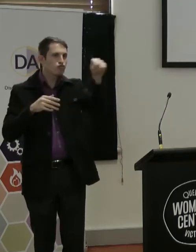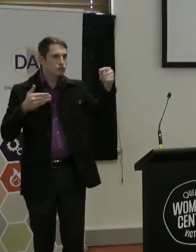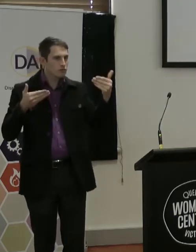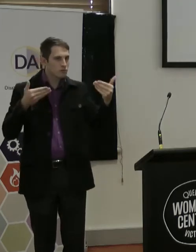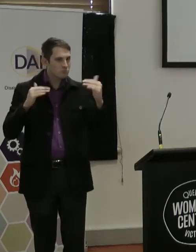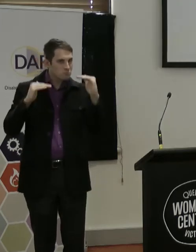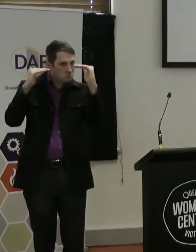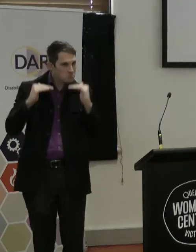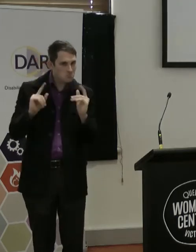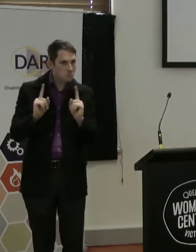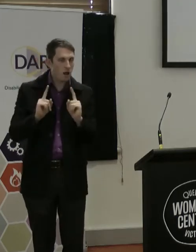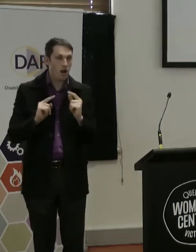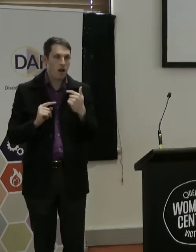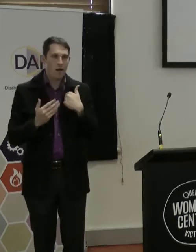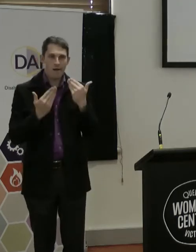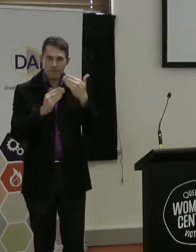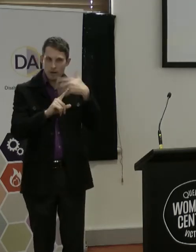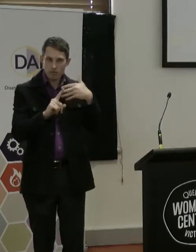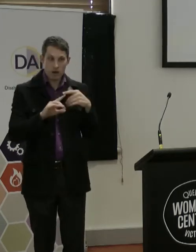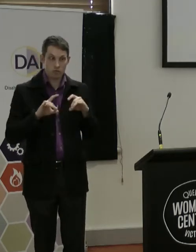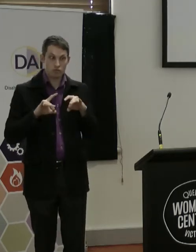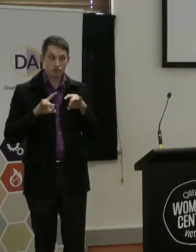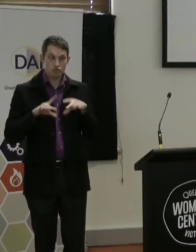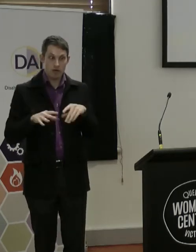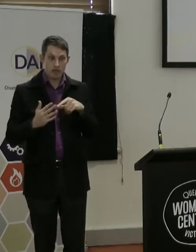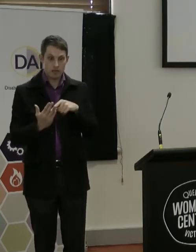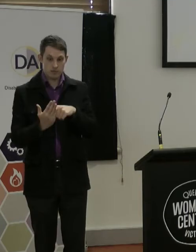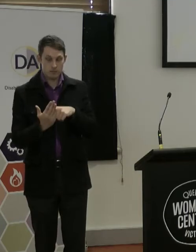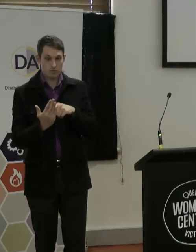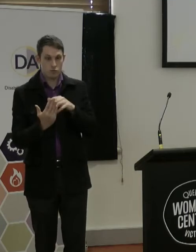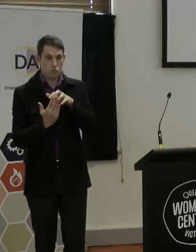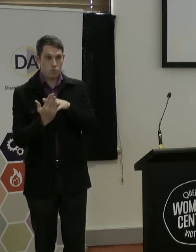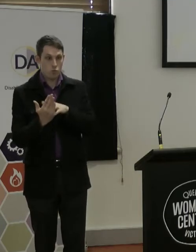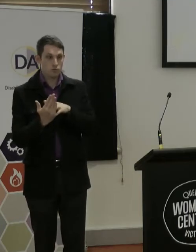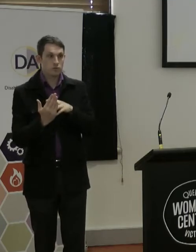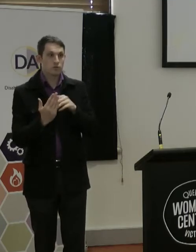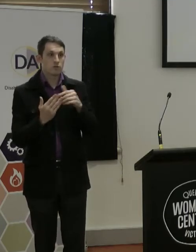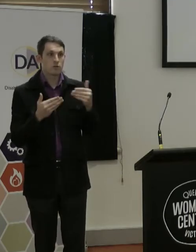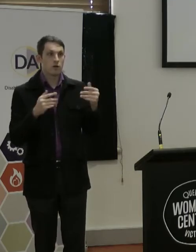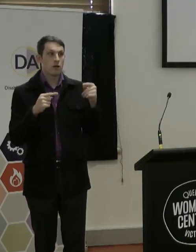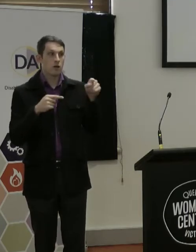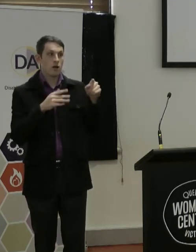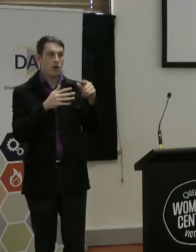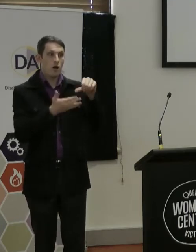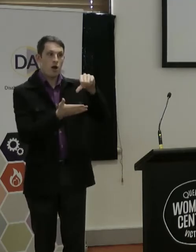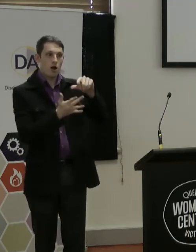bit of background there, so Australia was reporting against Kuwait and Iraq, so it's all relative.